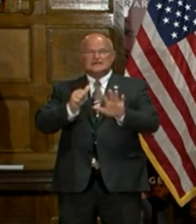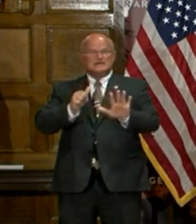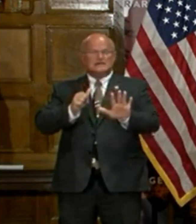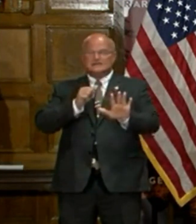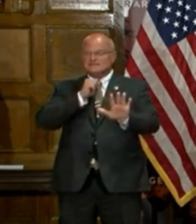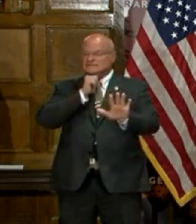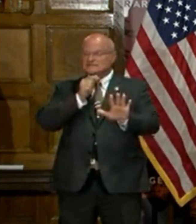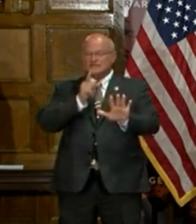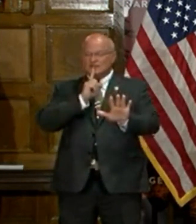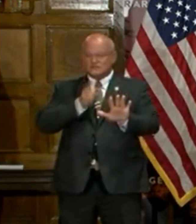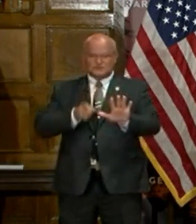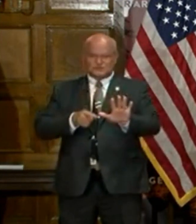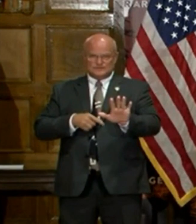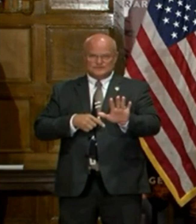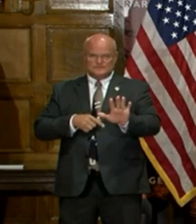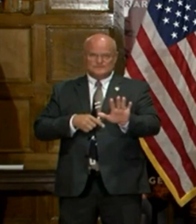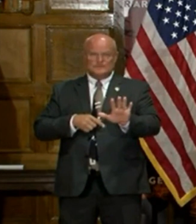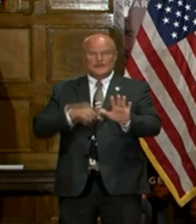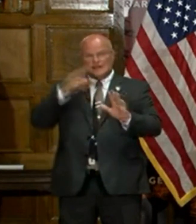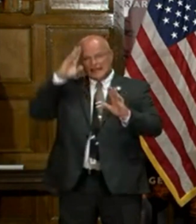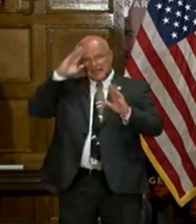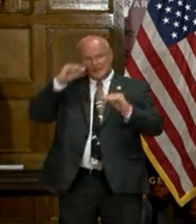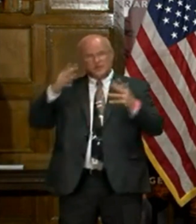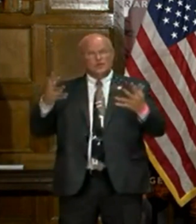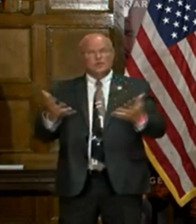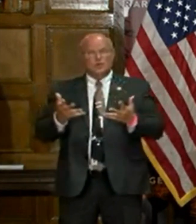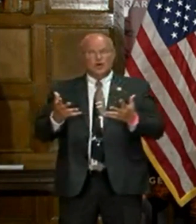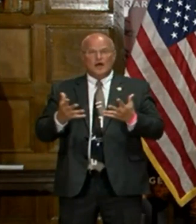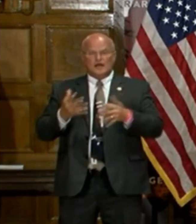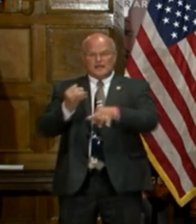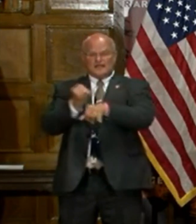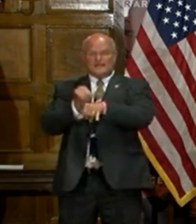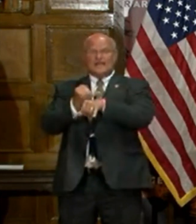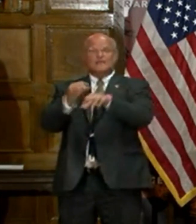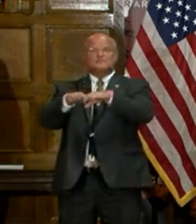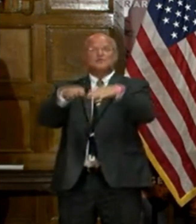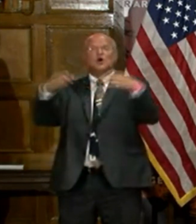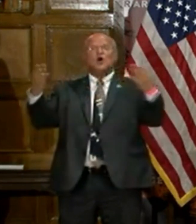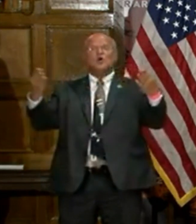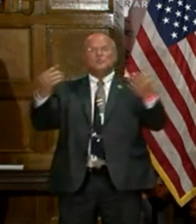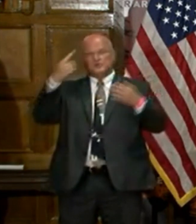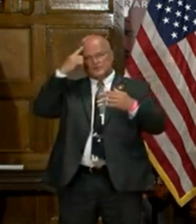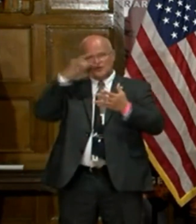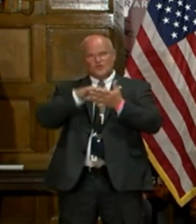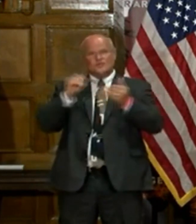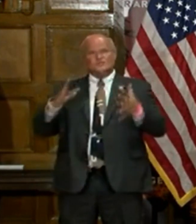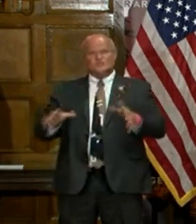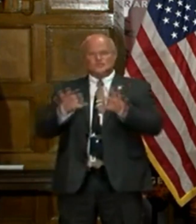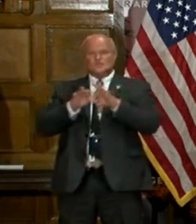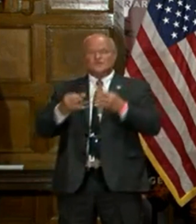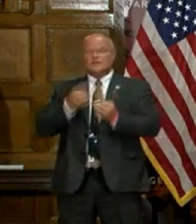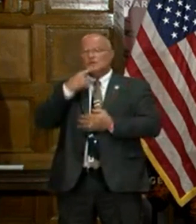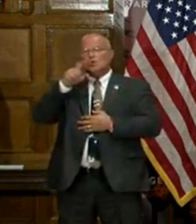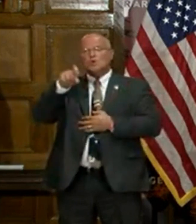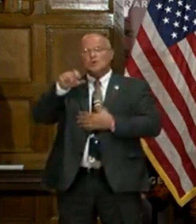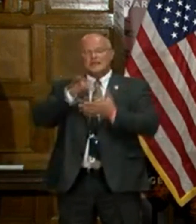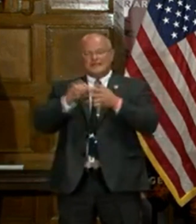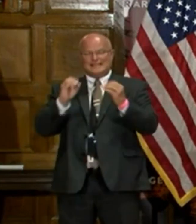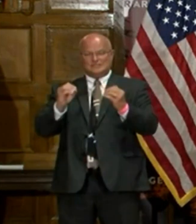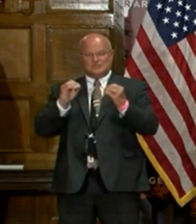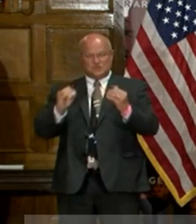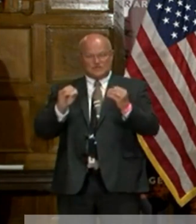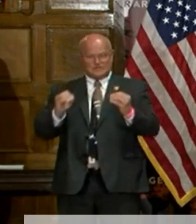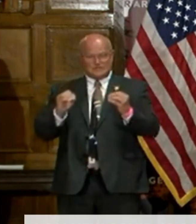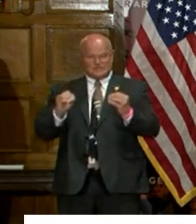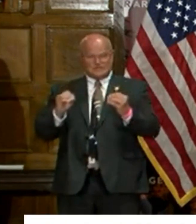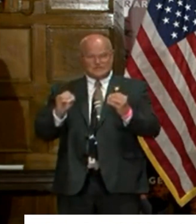not at all the expectation. The expectation is that the campuses are open for those students and those families who do need that instruction,